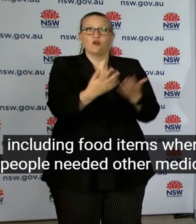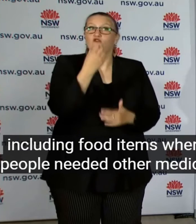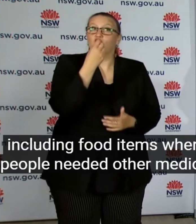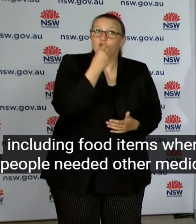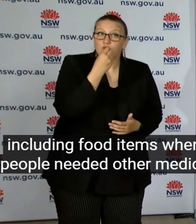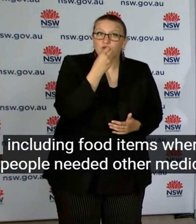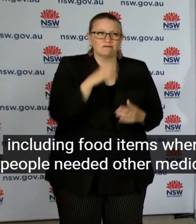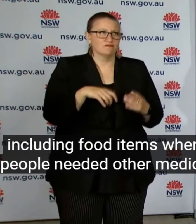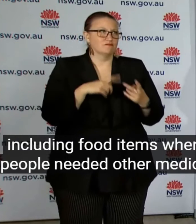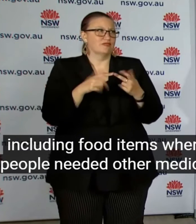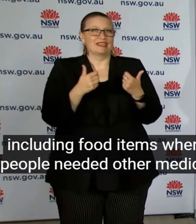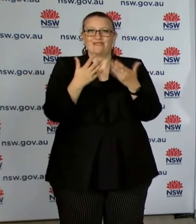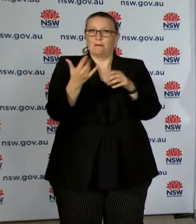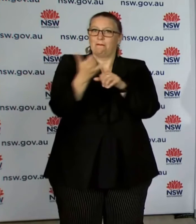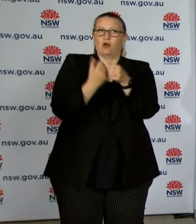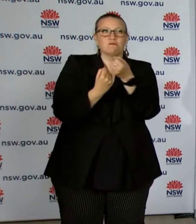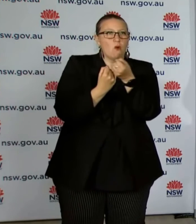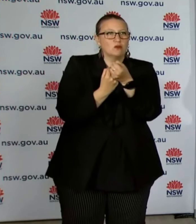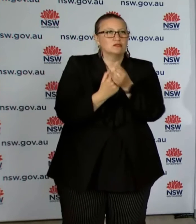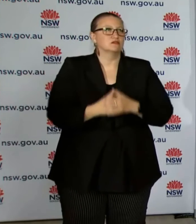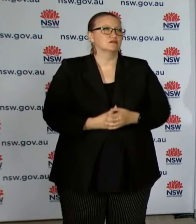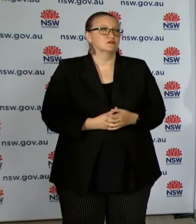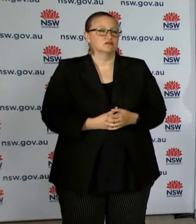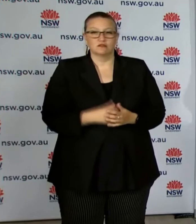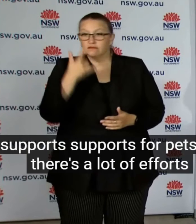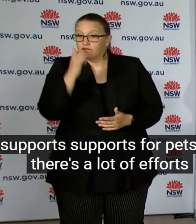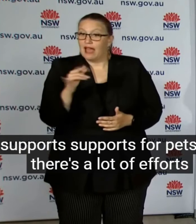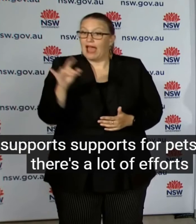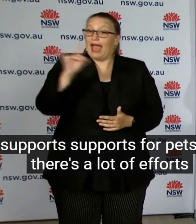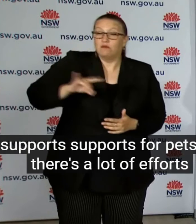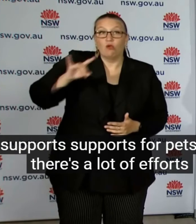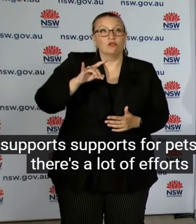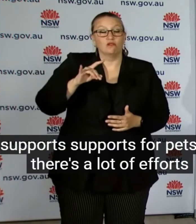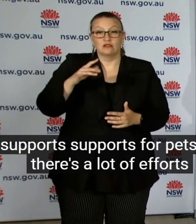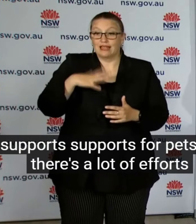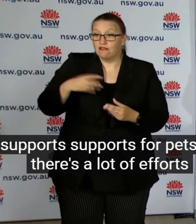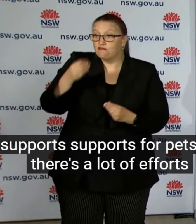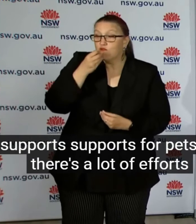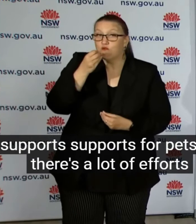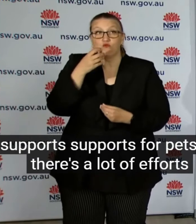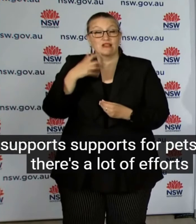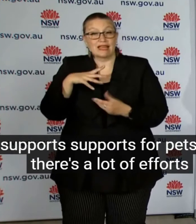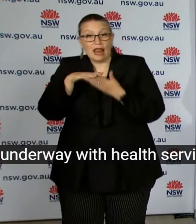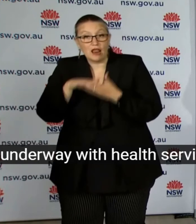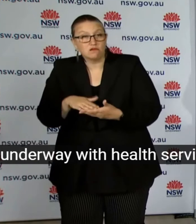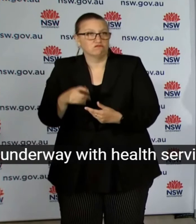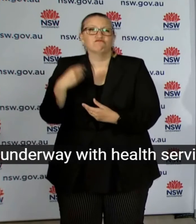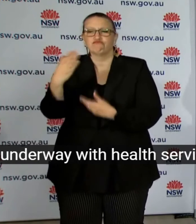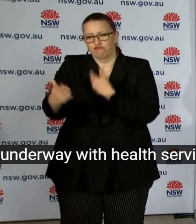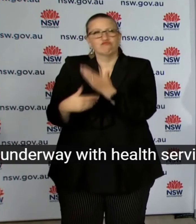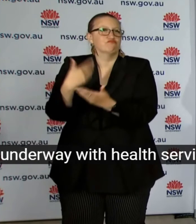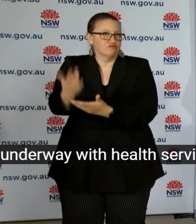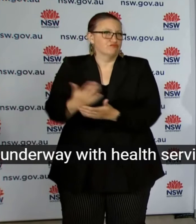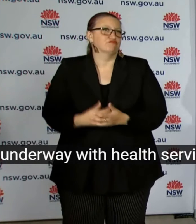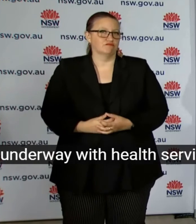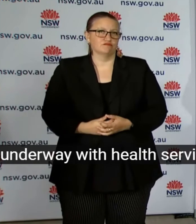people need it, other medical supports, supports for pets. So there's a lot of efforts underway with health services,